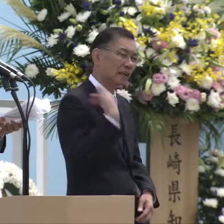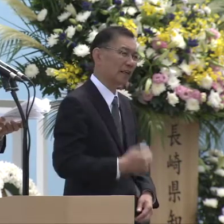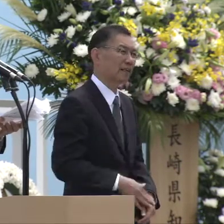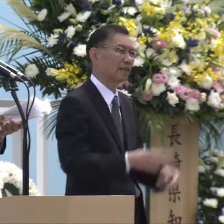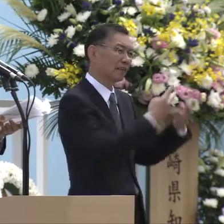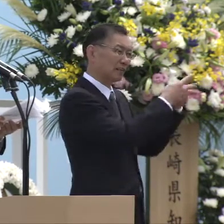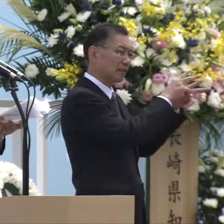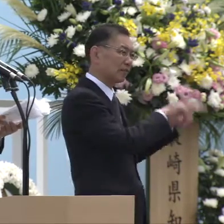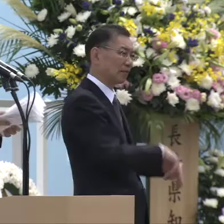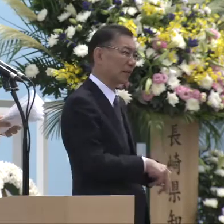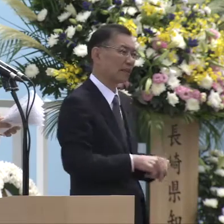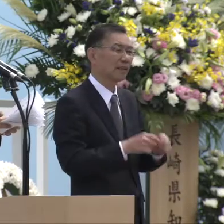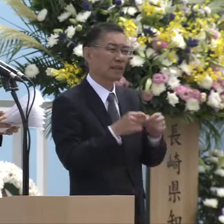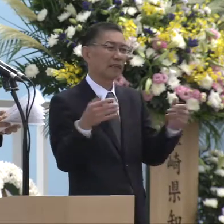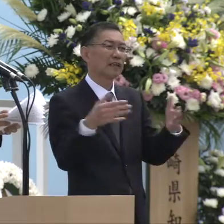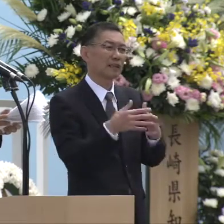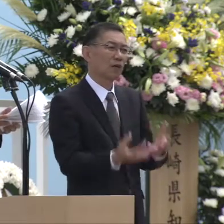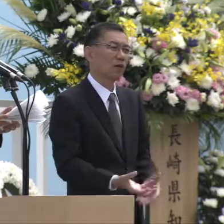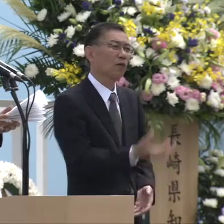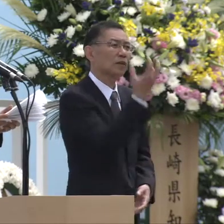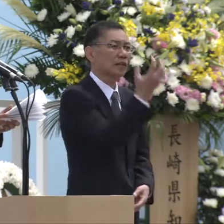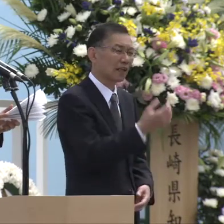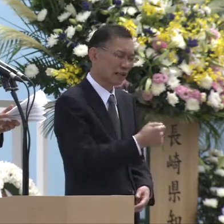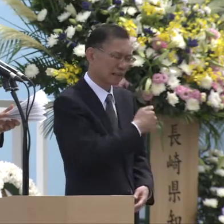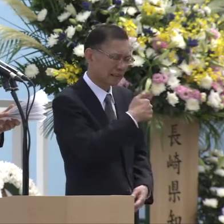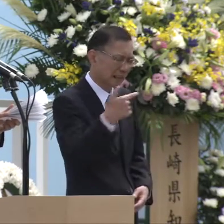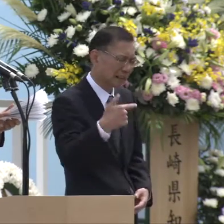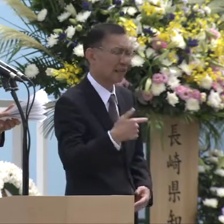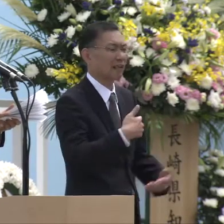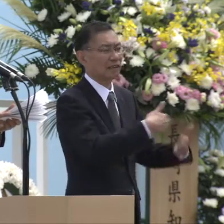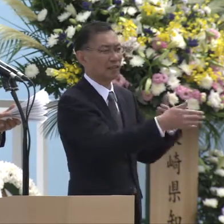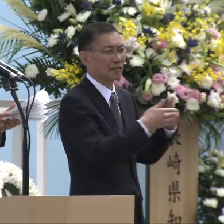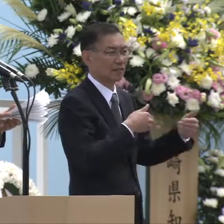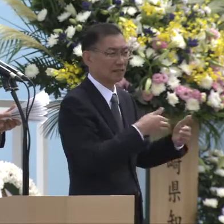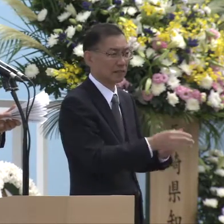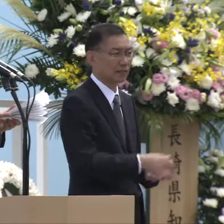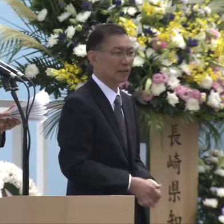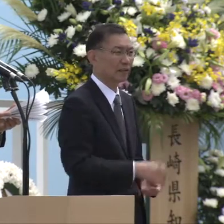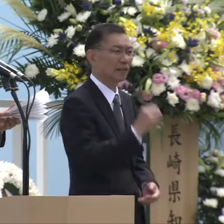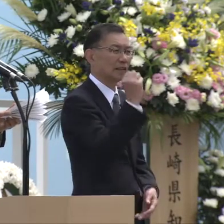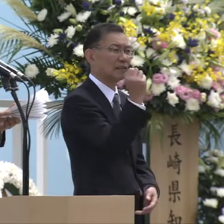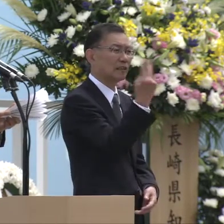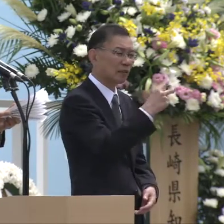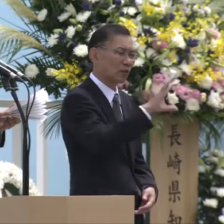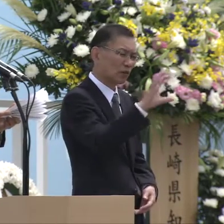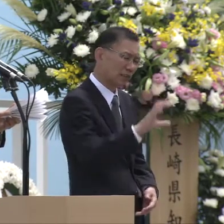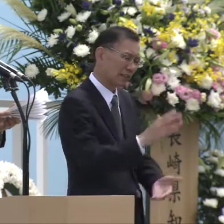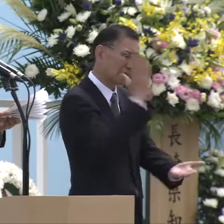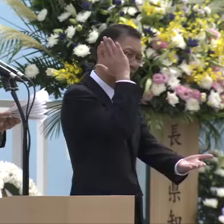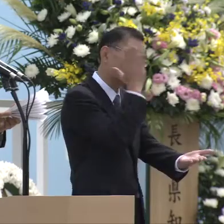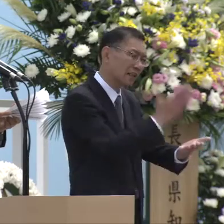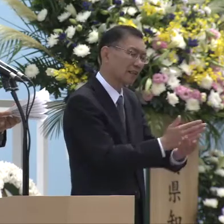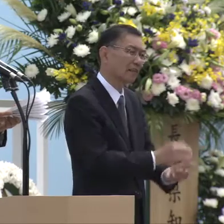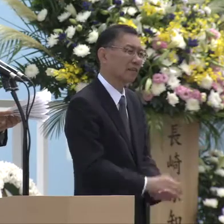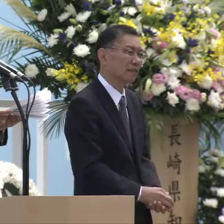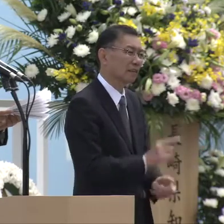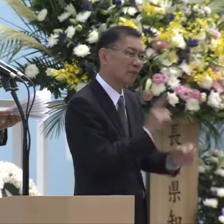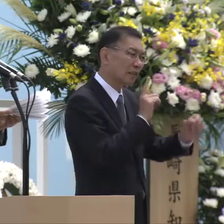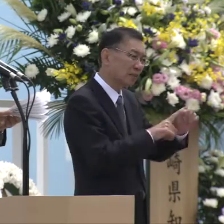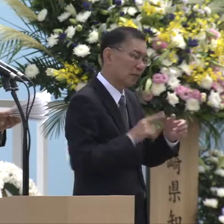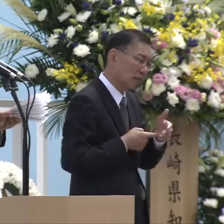The disastrous experiences that took place in Hiroshima and Nagasaki 71 years ago must never be